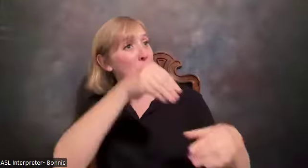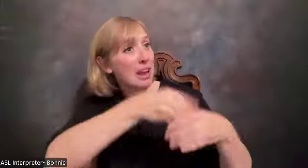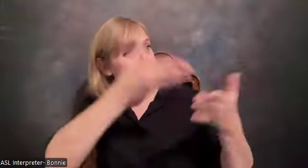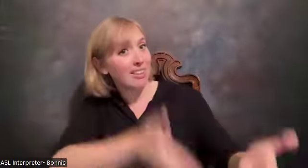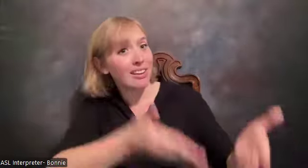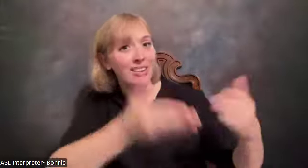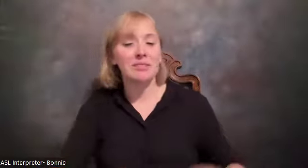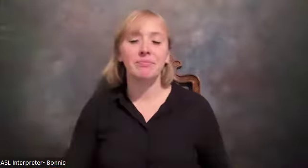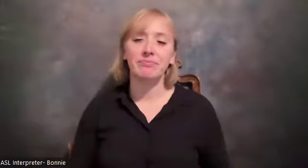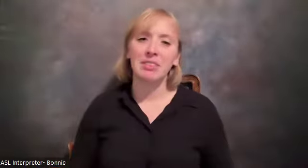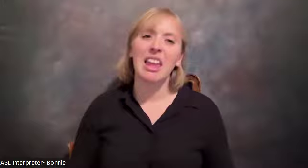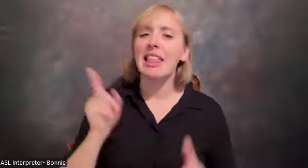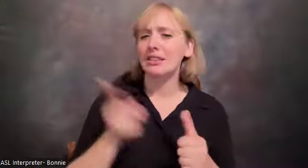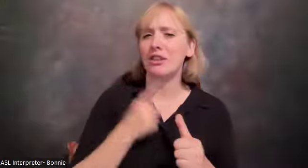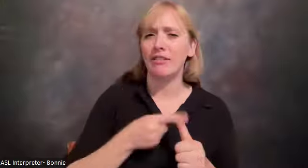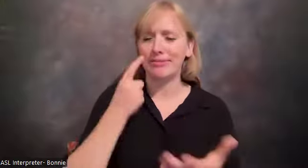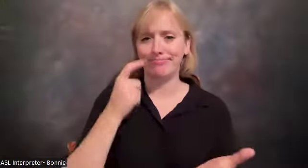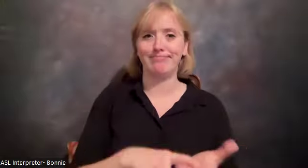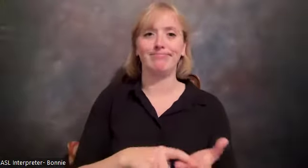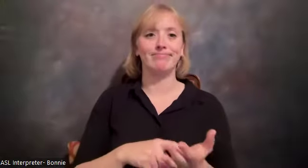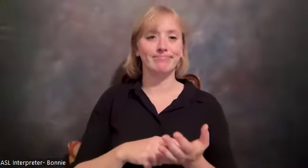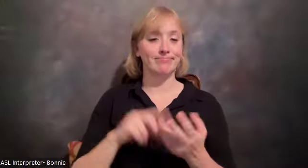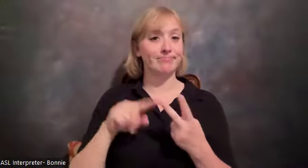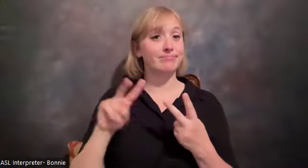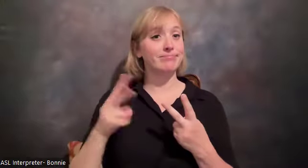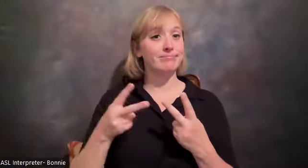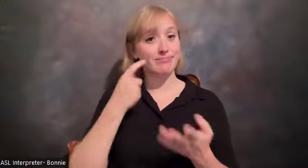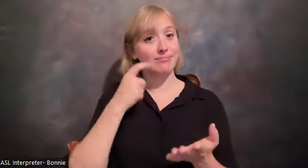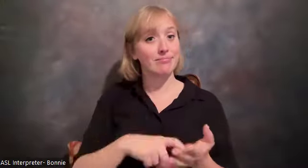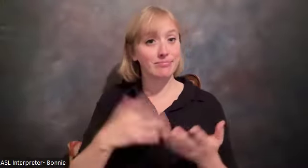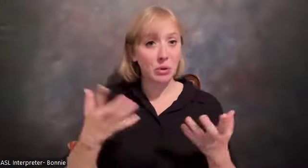So that's the first thing that I noticed. The other thing that I noticed is